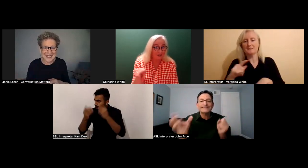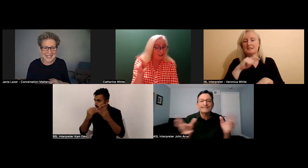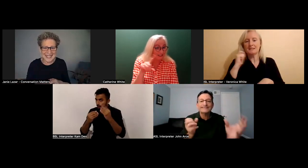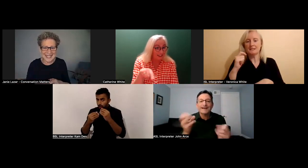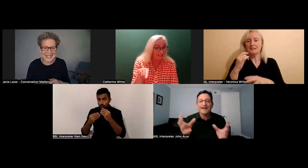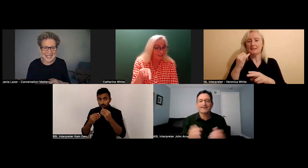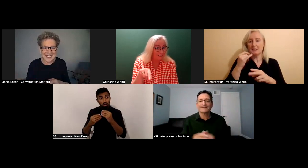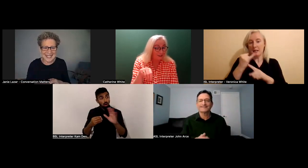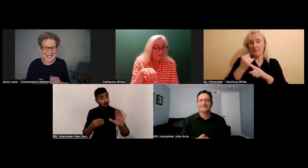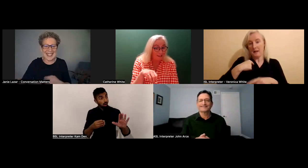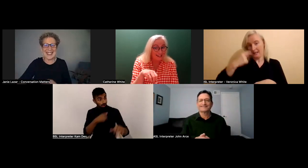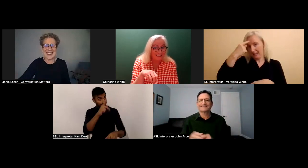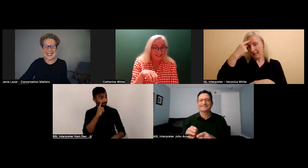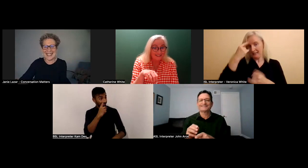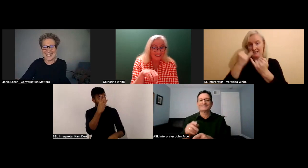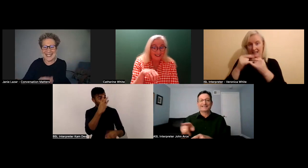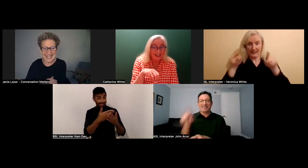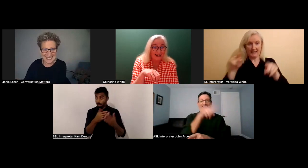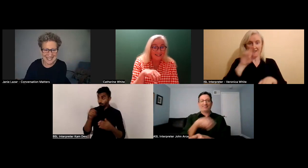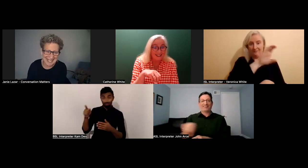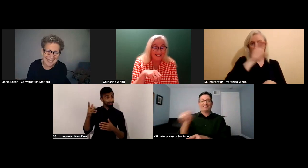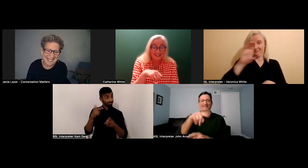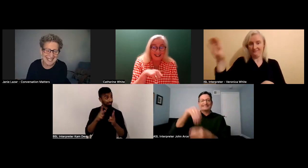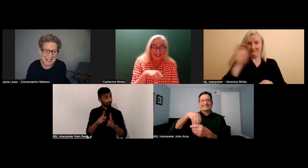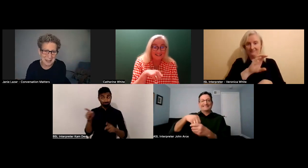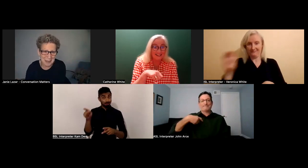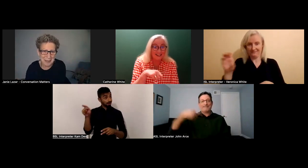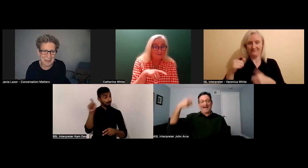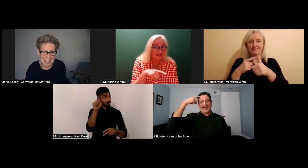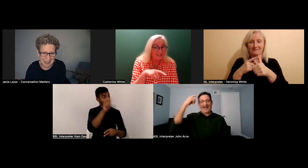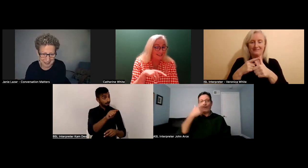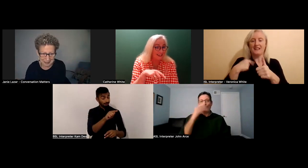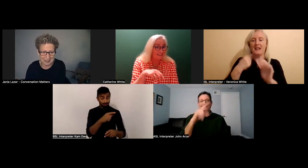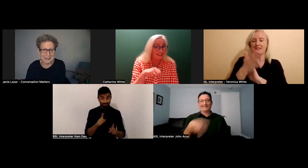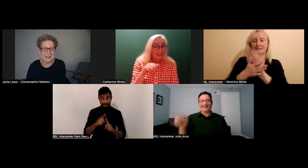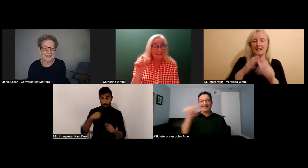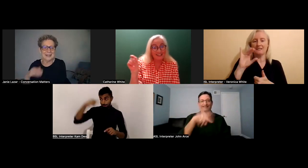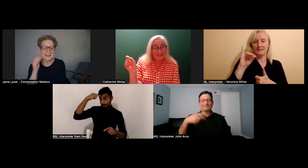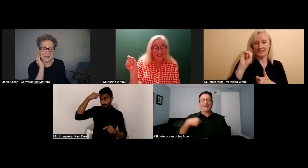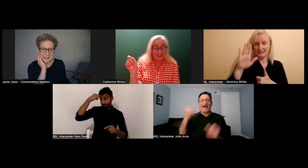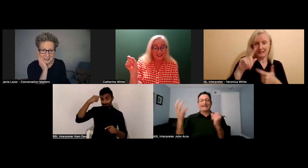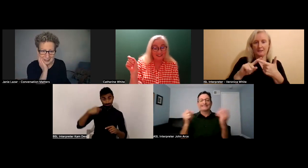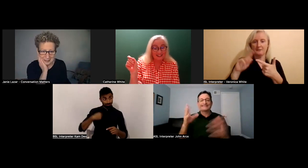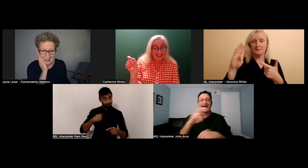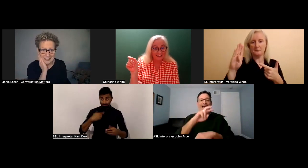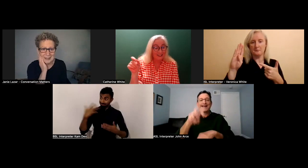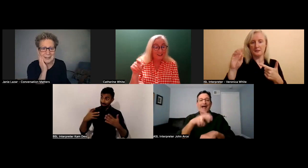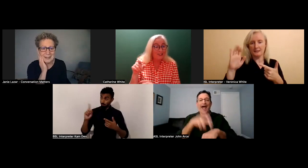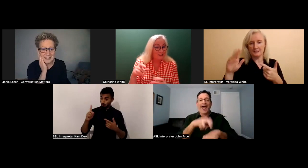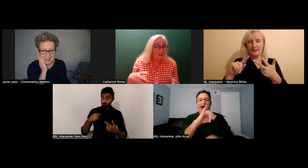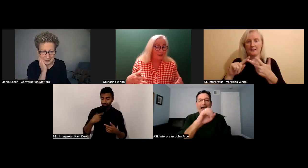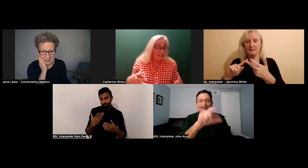of my head looks like, because I sign in ISL, BSL, and international